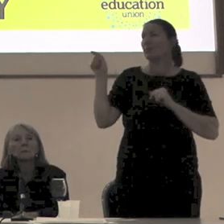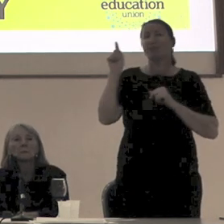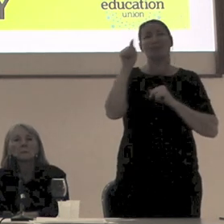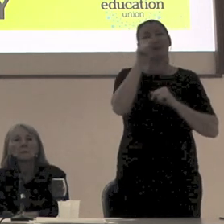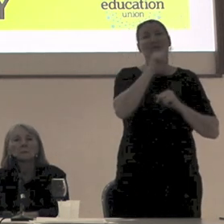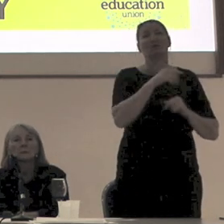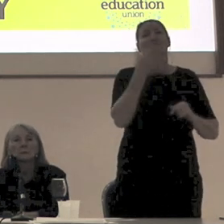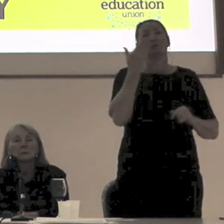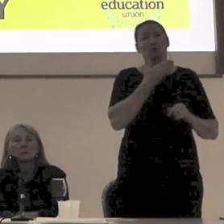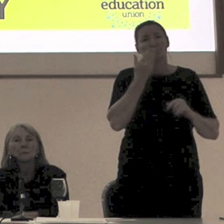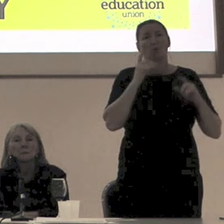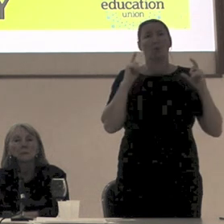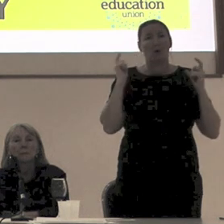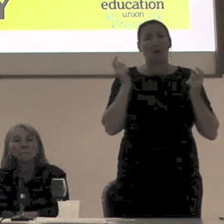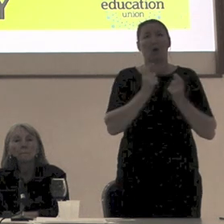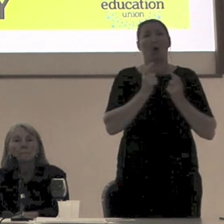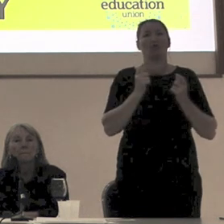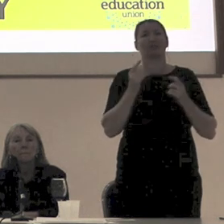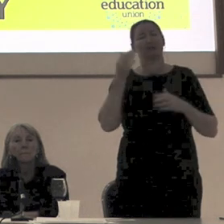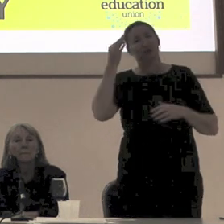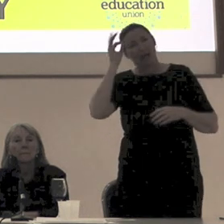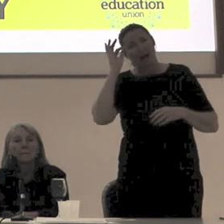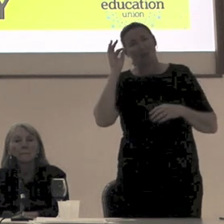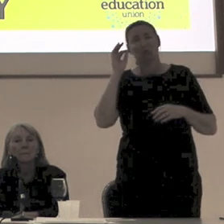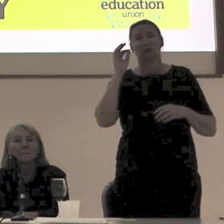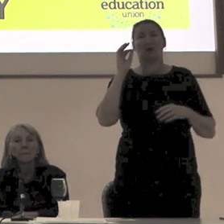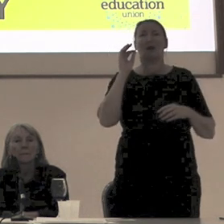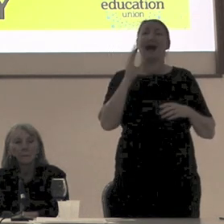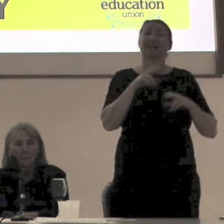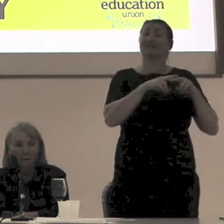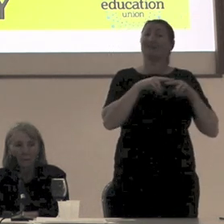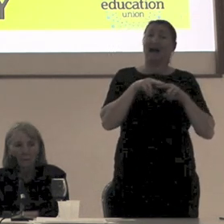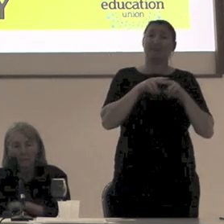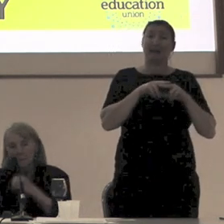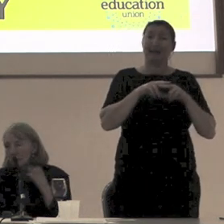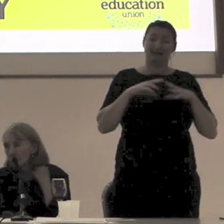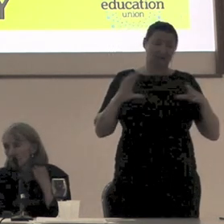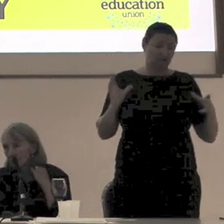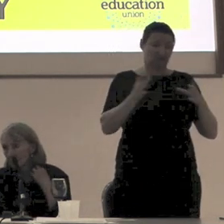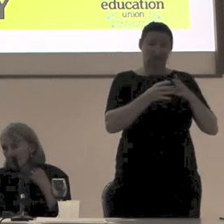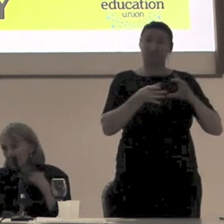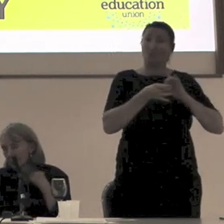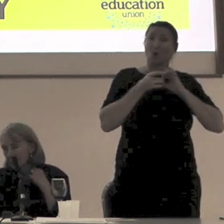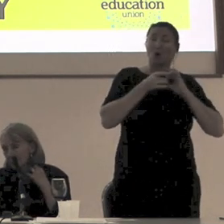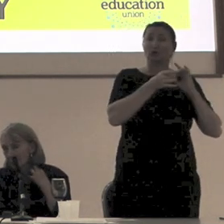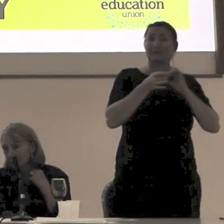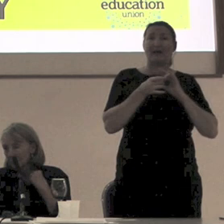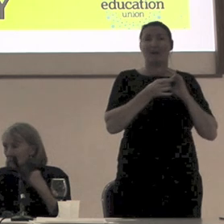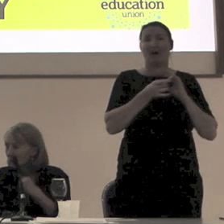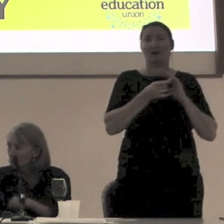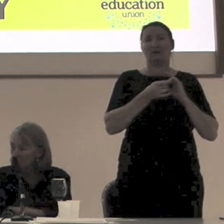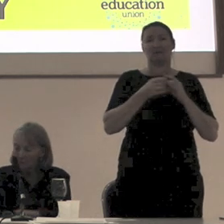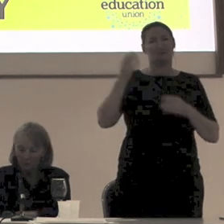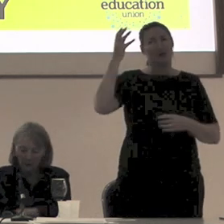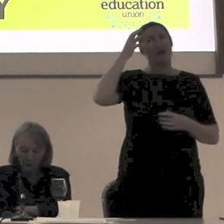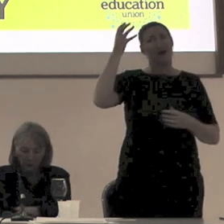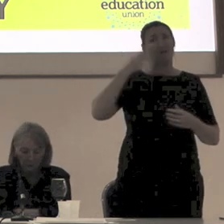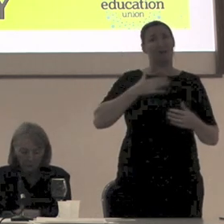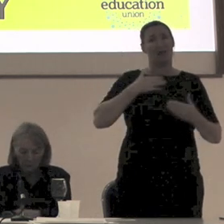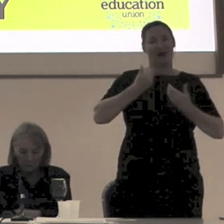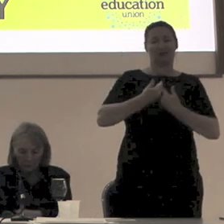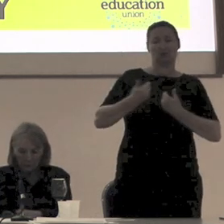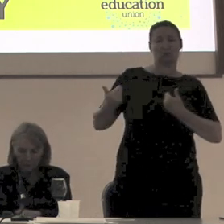schools, colleges, local authorities, and of course, families. The government want to divide our sector, pitting